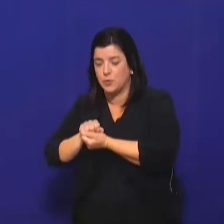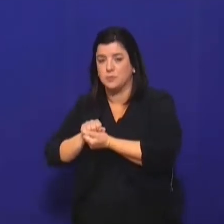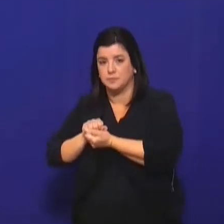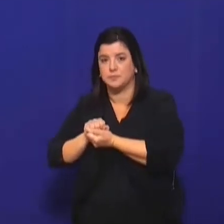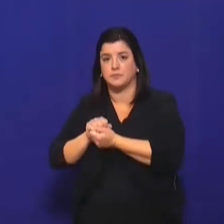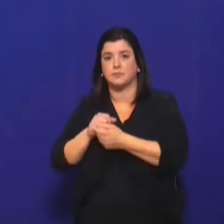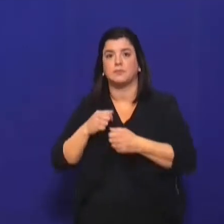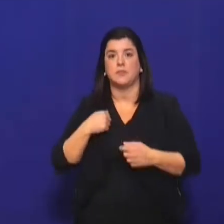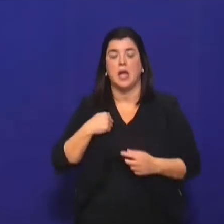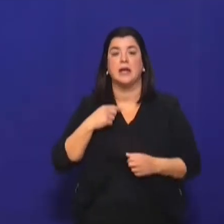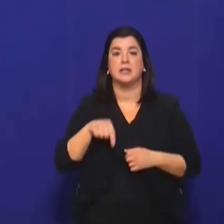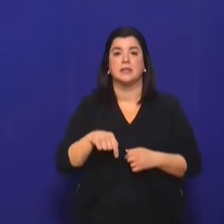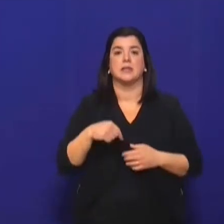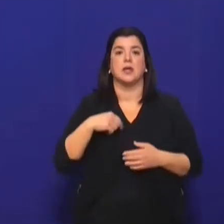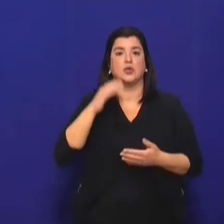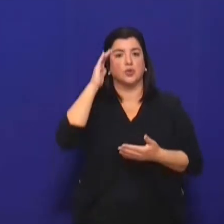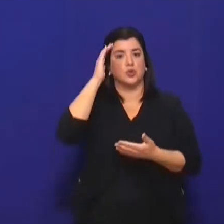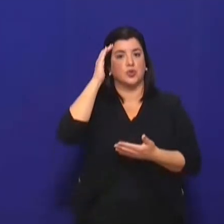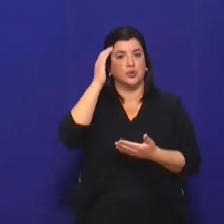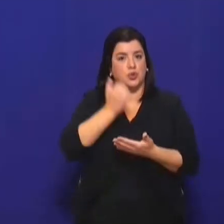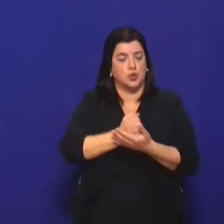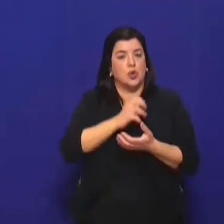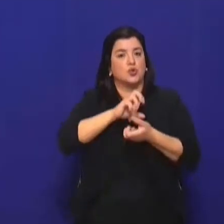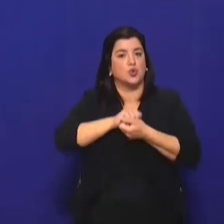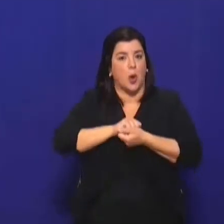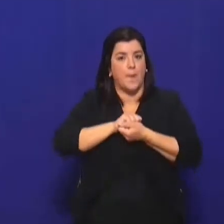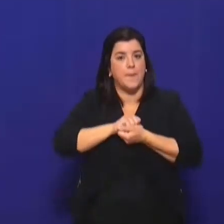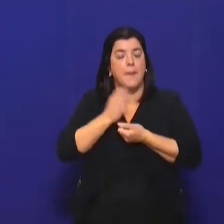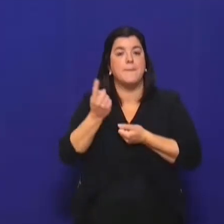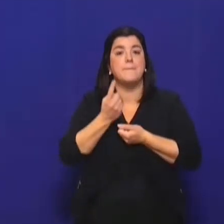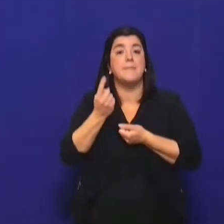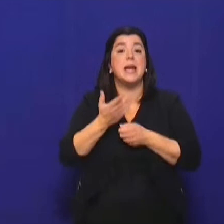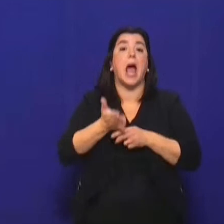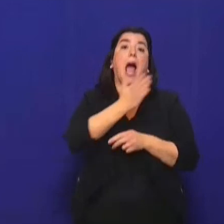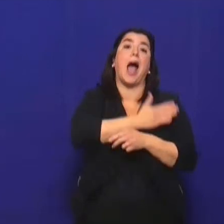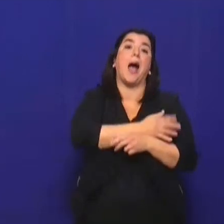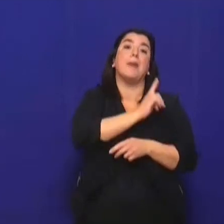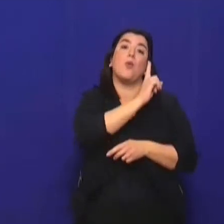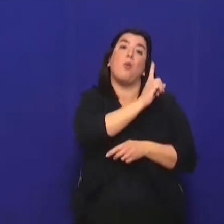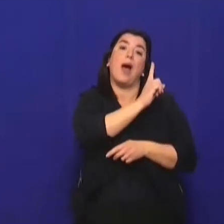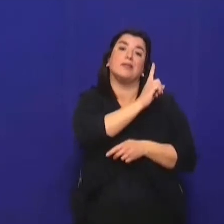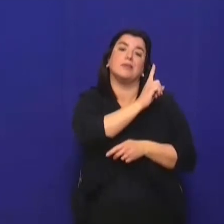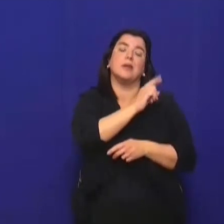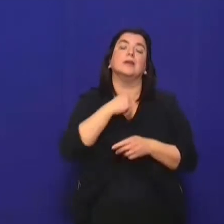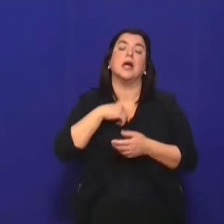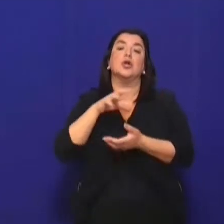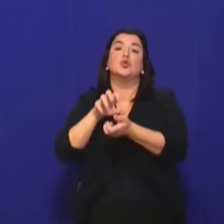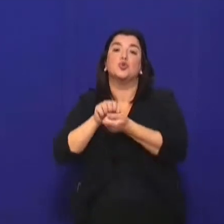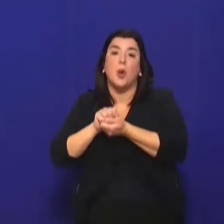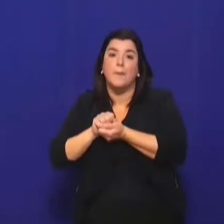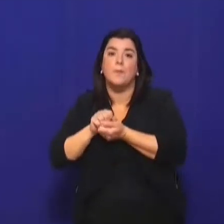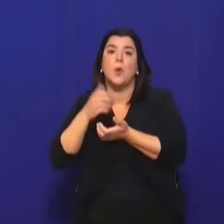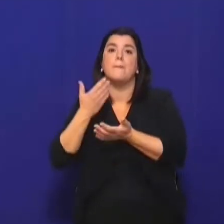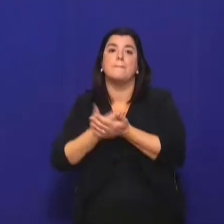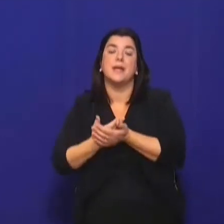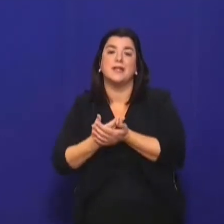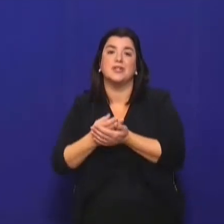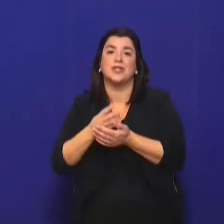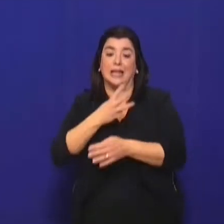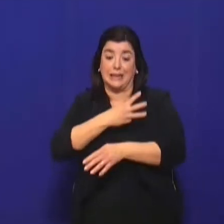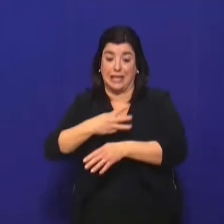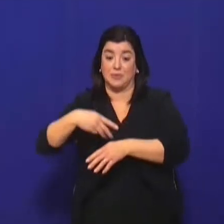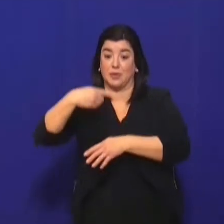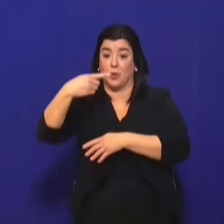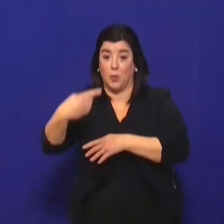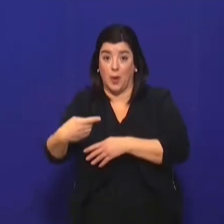biex dawn ikunu merfuwajn għal dawk il-persuni li propju jkunu ħadu dik it-tilqima ħalli tleġġimat wara li jiġu